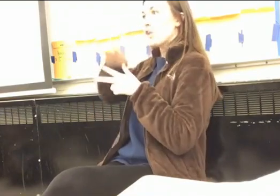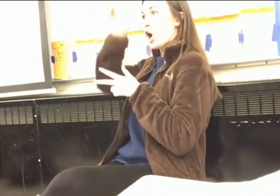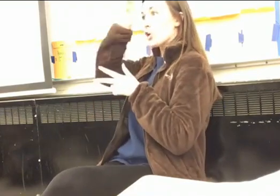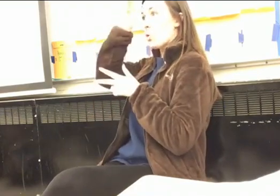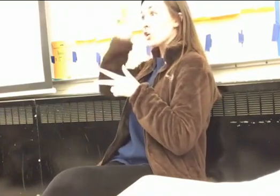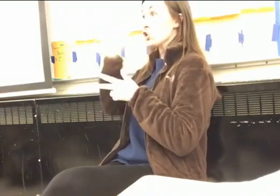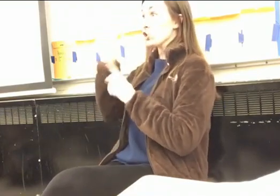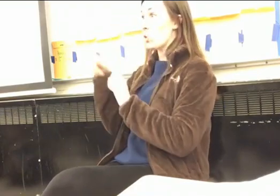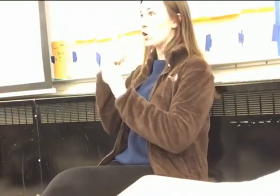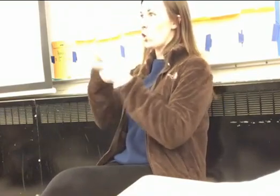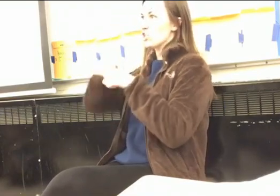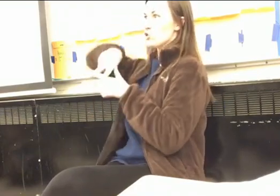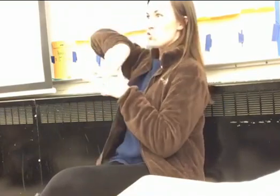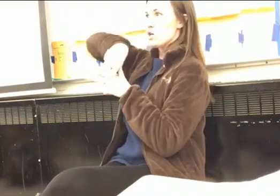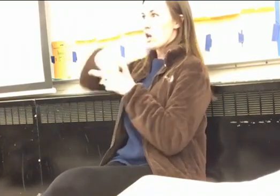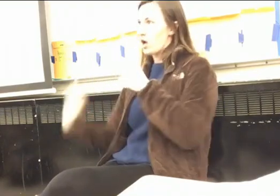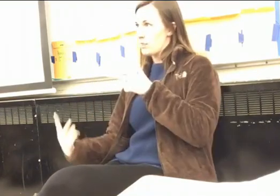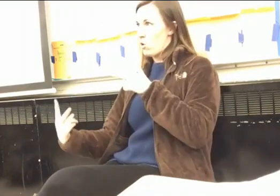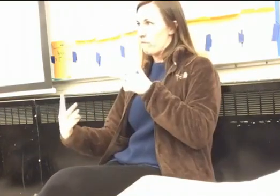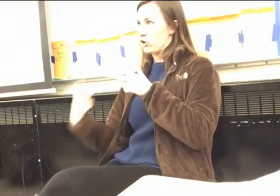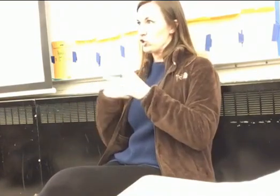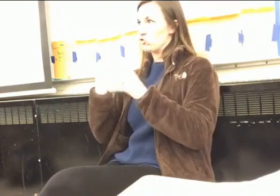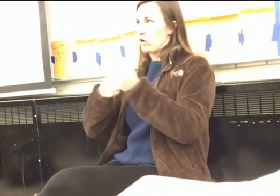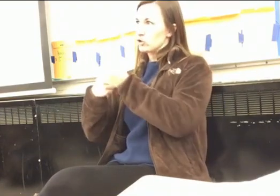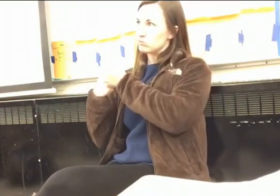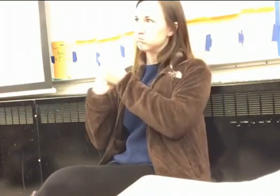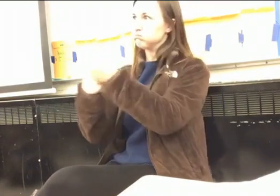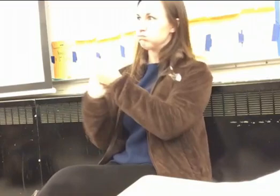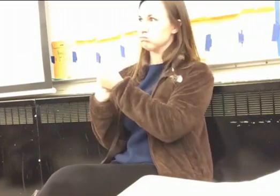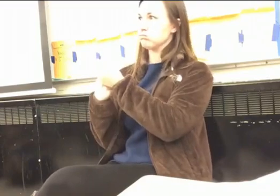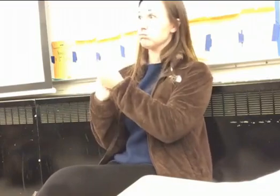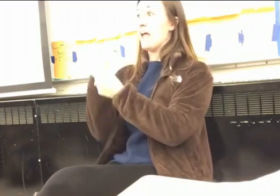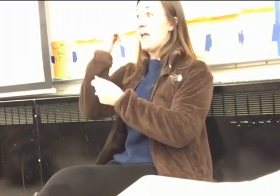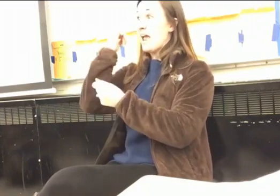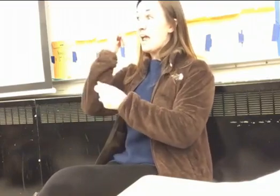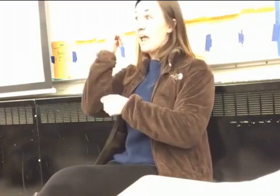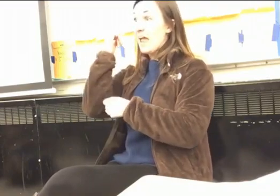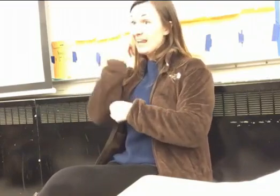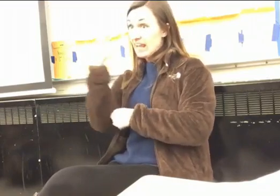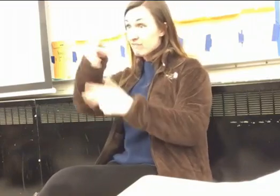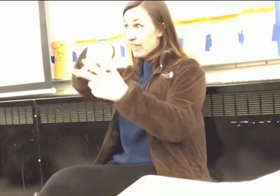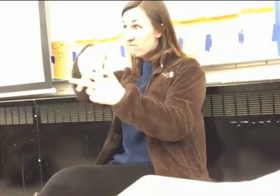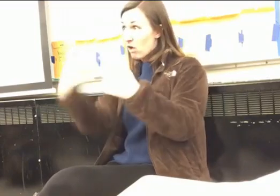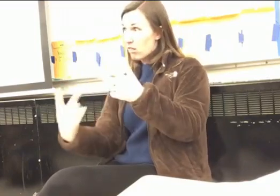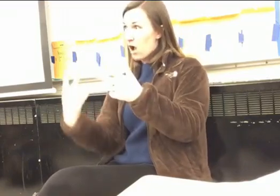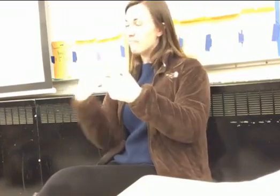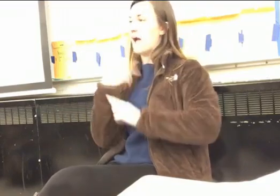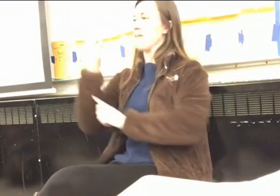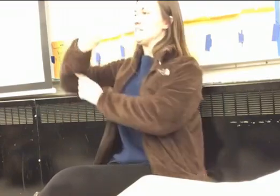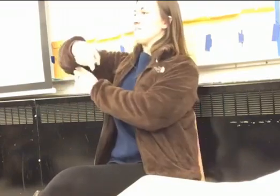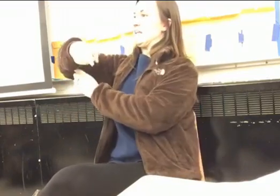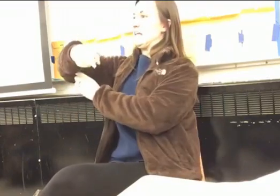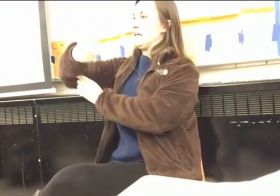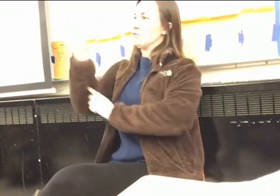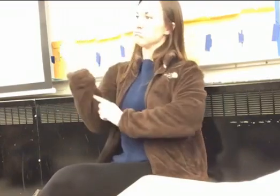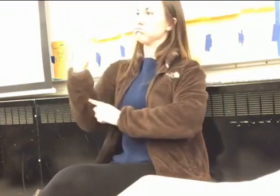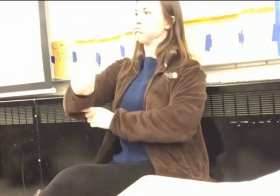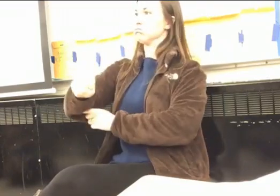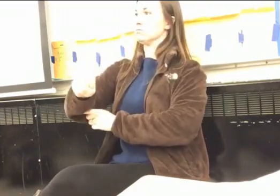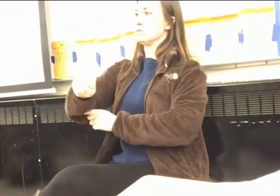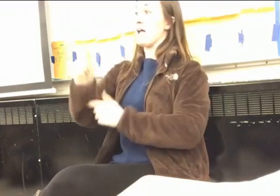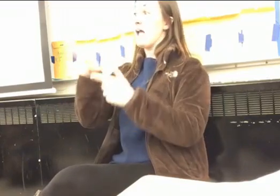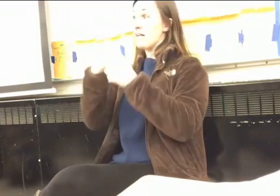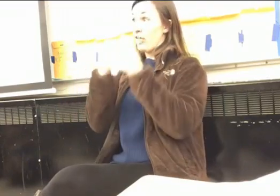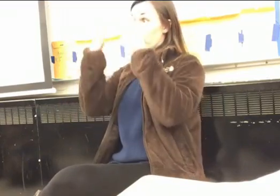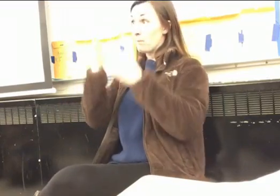off of their horse, you touch them with your counting coup, which you can see right here. That means you have defeated that person. That person on the ground then has to